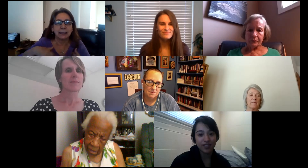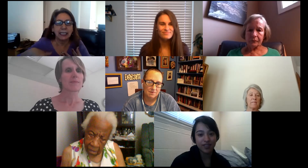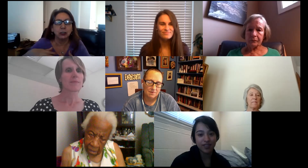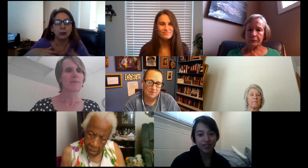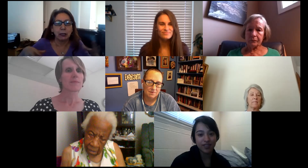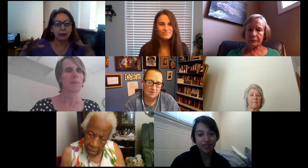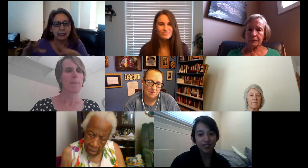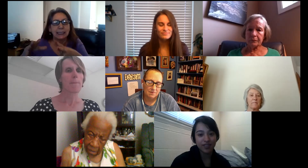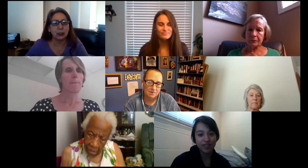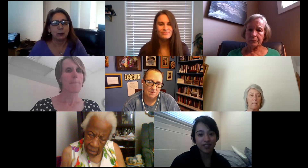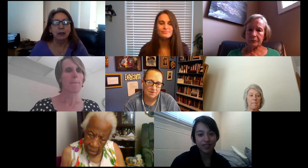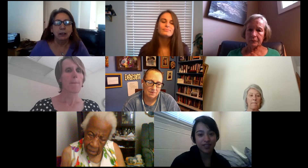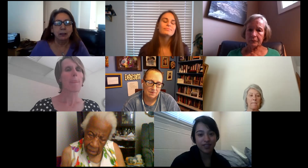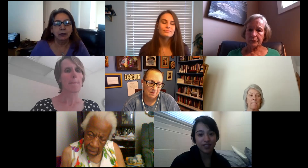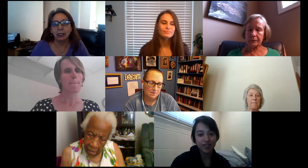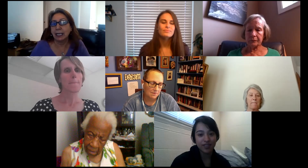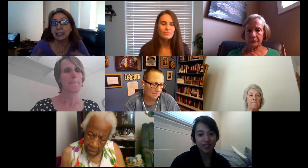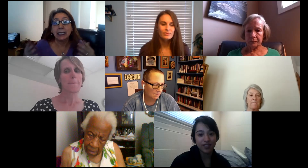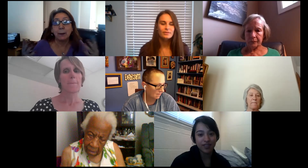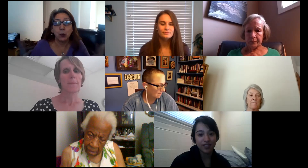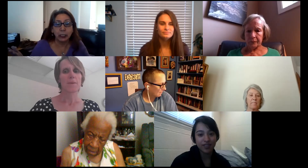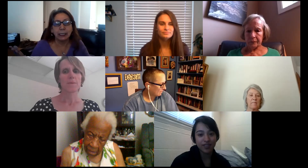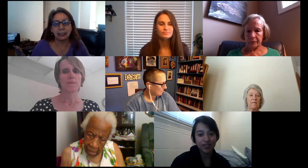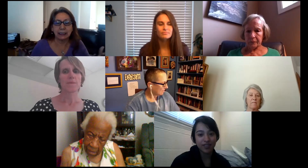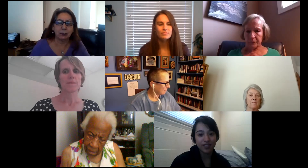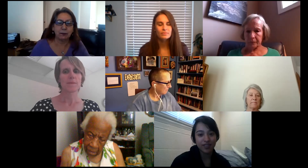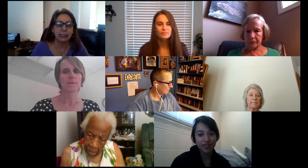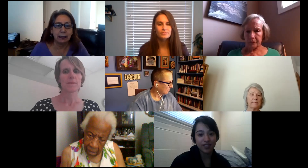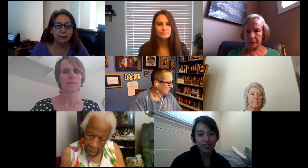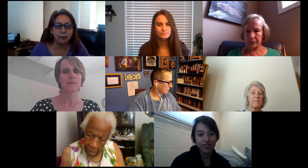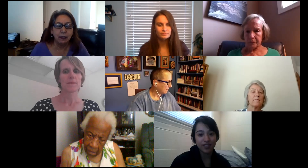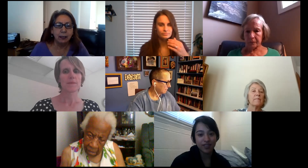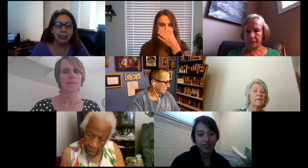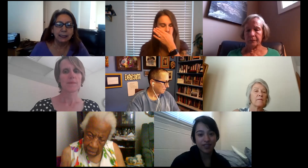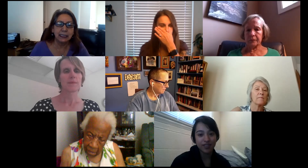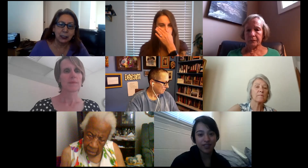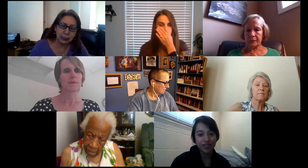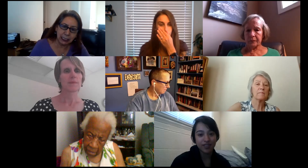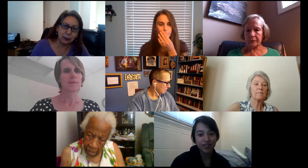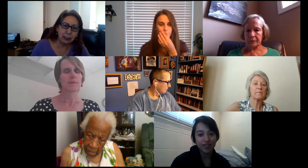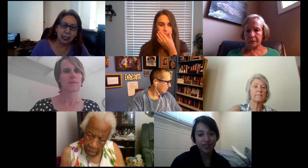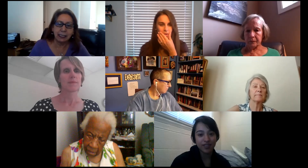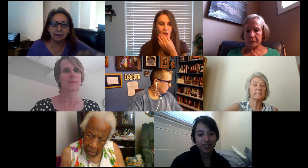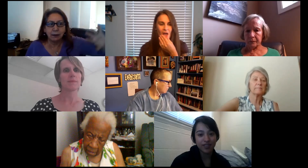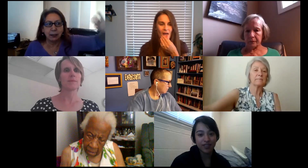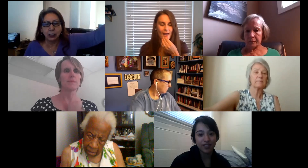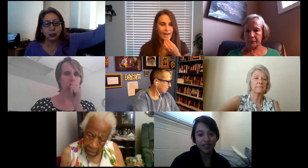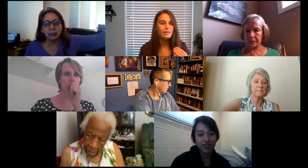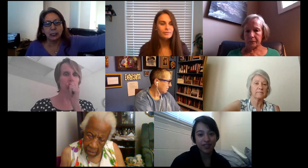schedule around the center. Then I ended up working at the Center for the Deaf. as the secretary, I left, I told the secretary